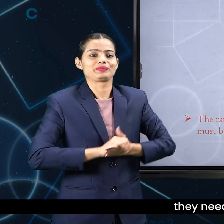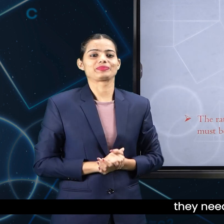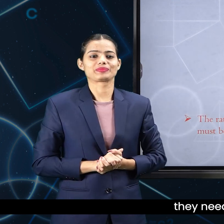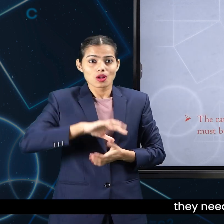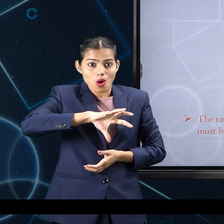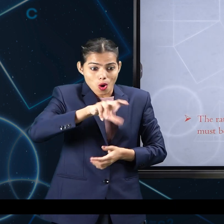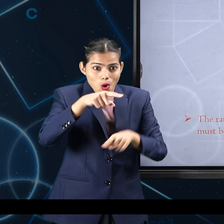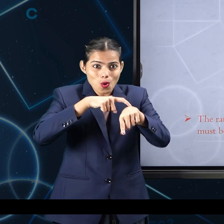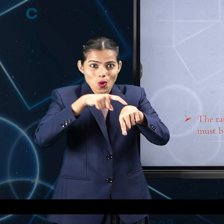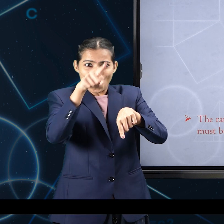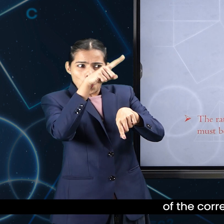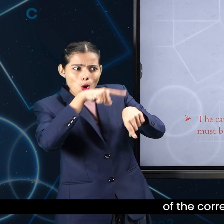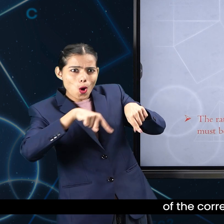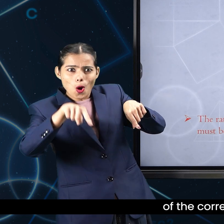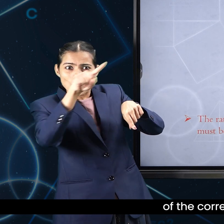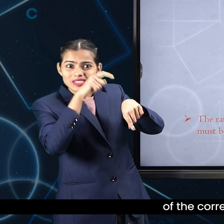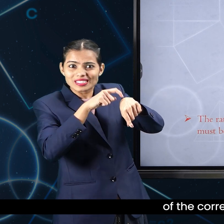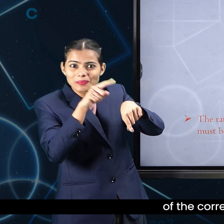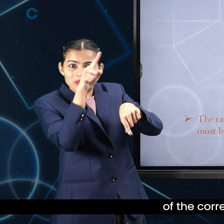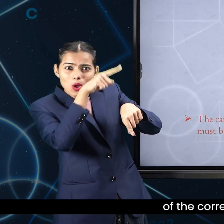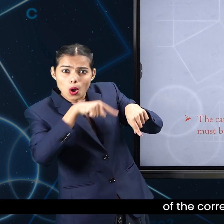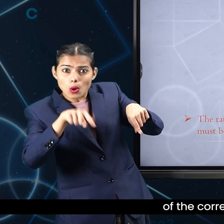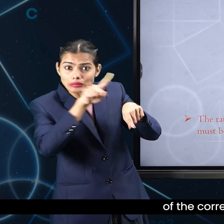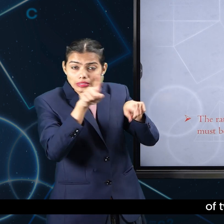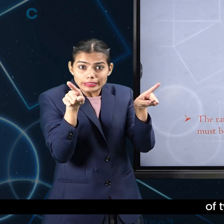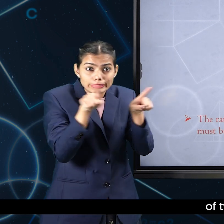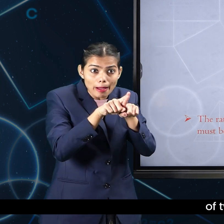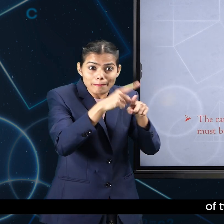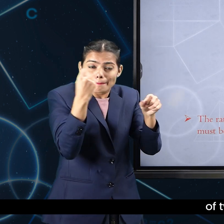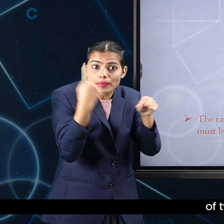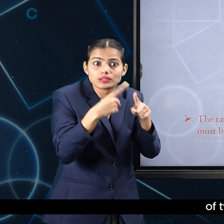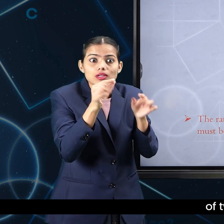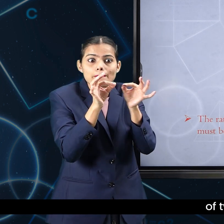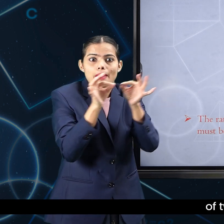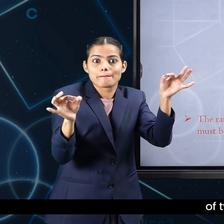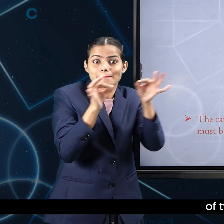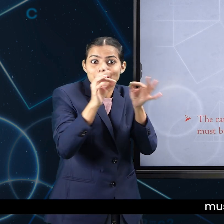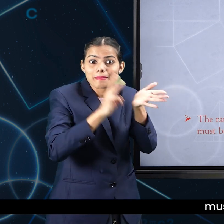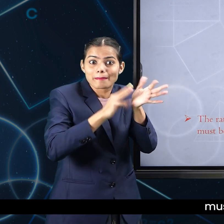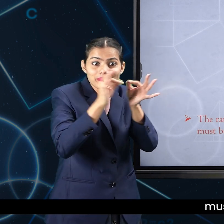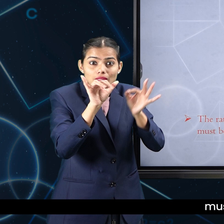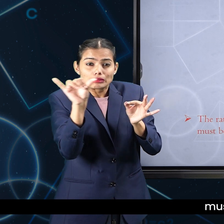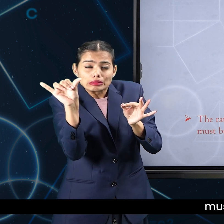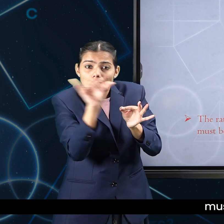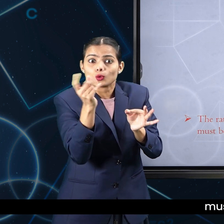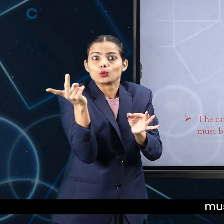The ratio of the corresponding measurements of two similar objects must be proportional.